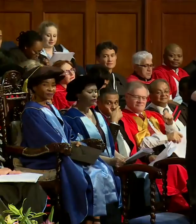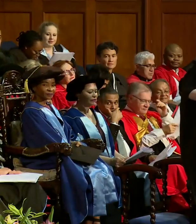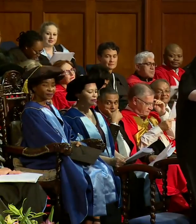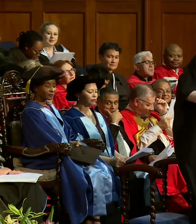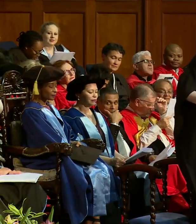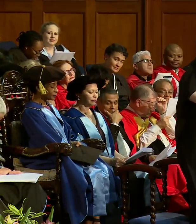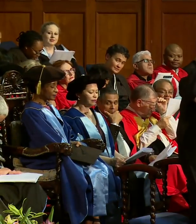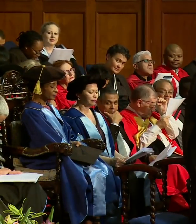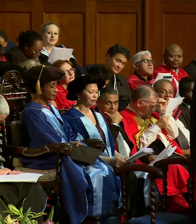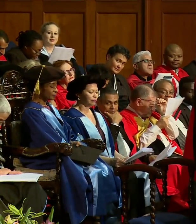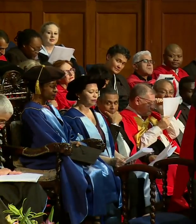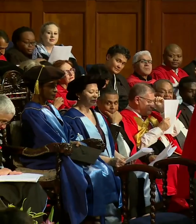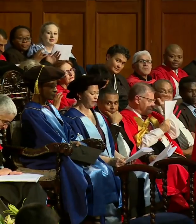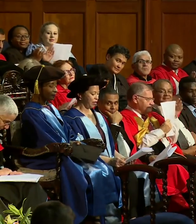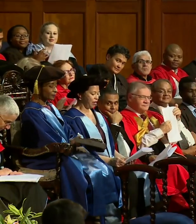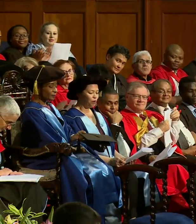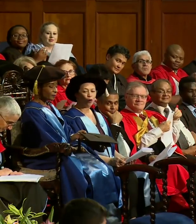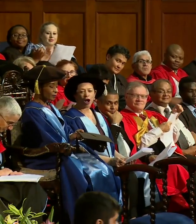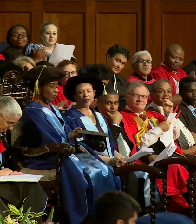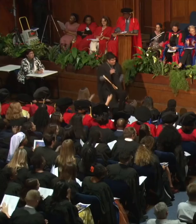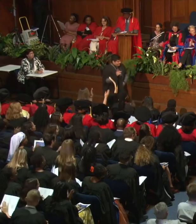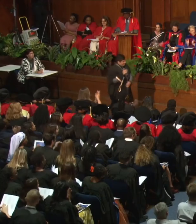Muhammad Hashim Logde.